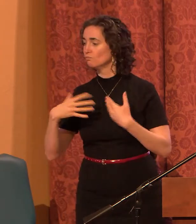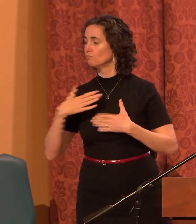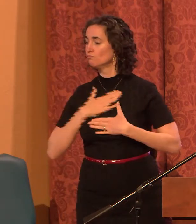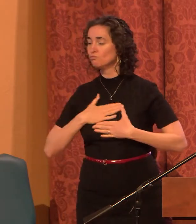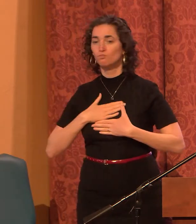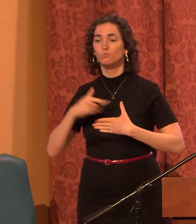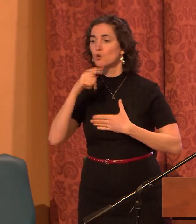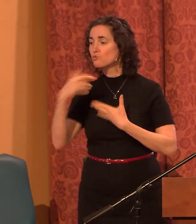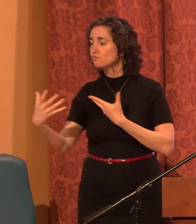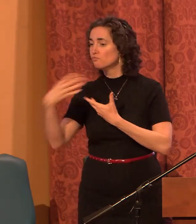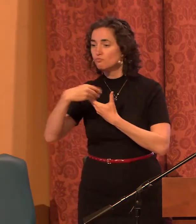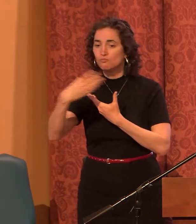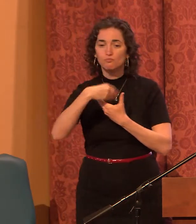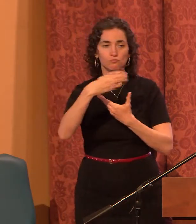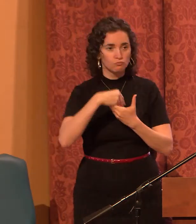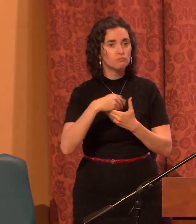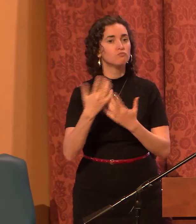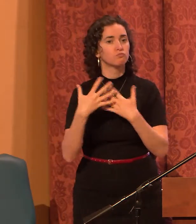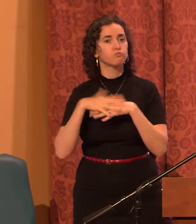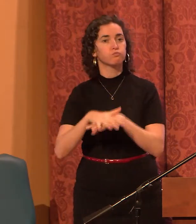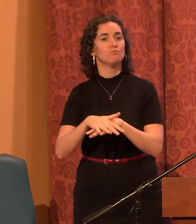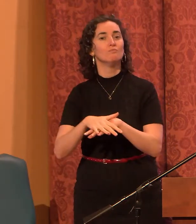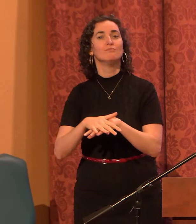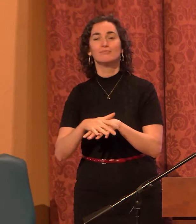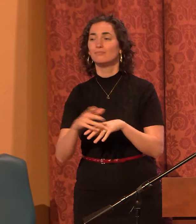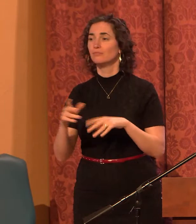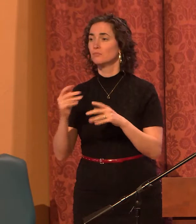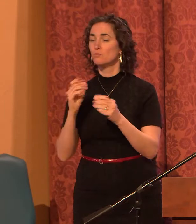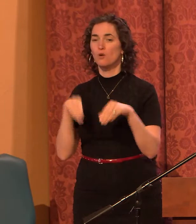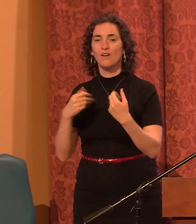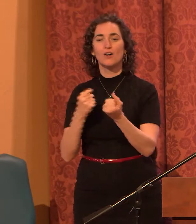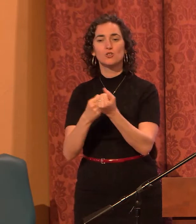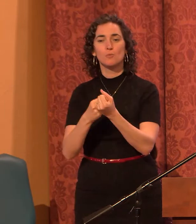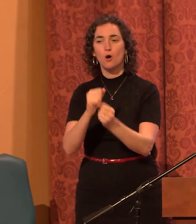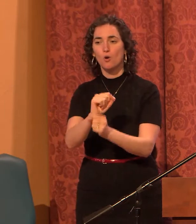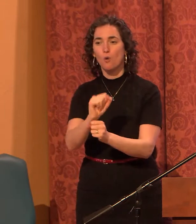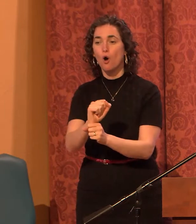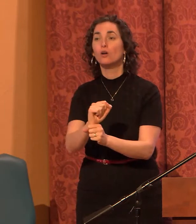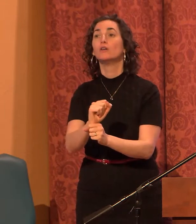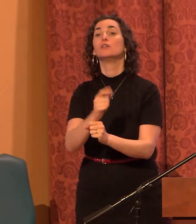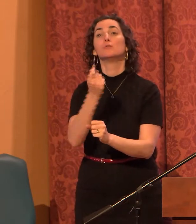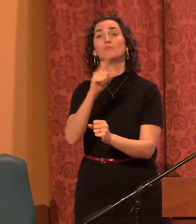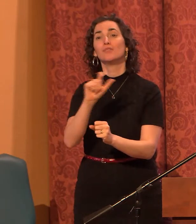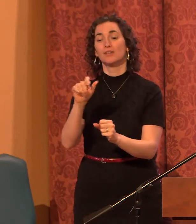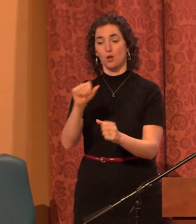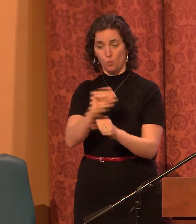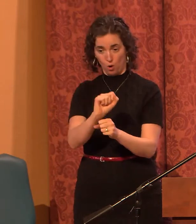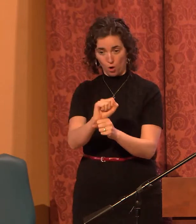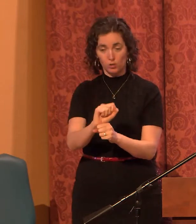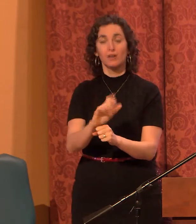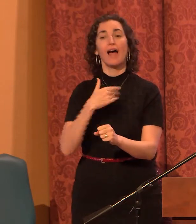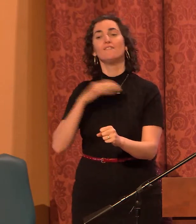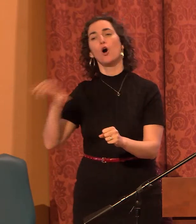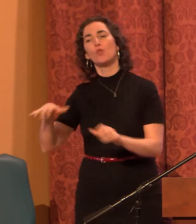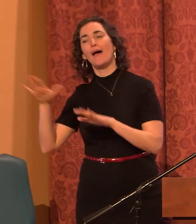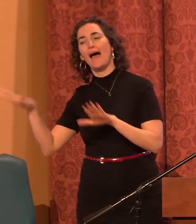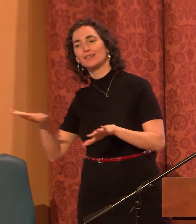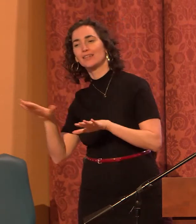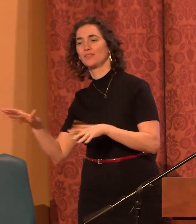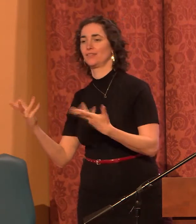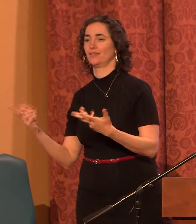ARCO's supported employment individuals in all extracurricular activities such